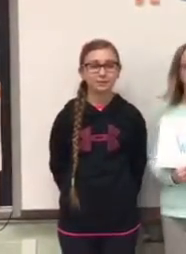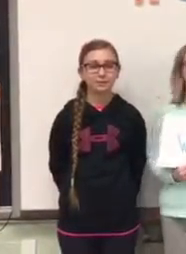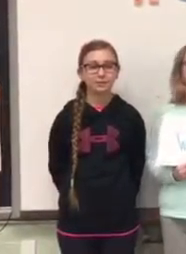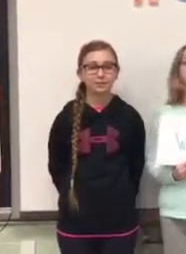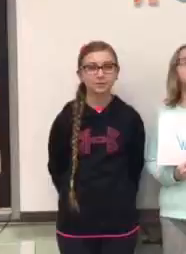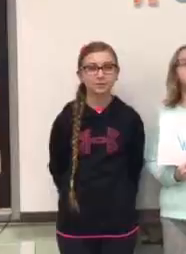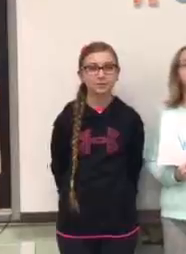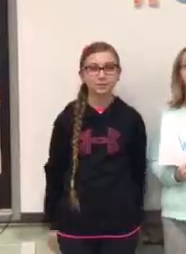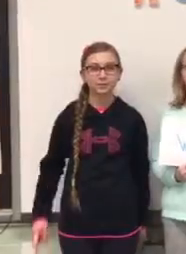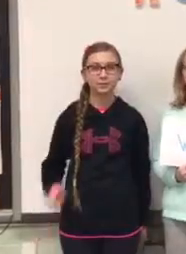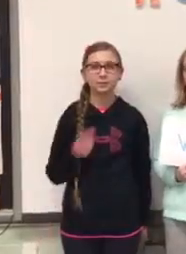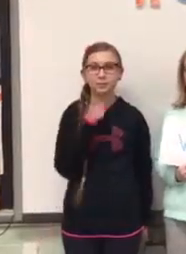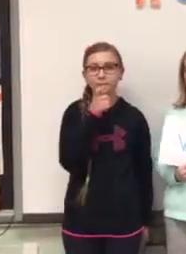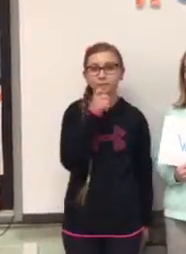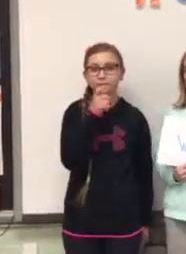Who?